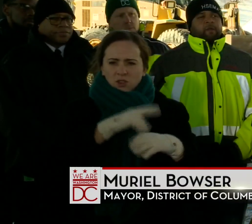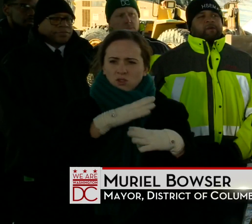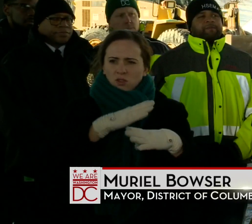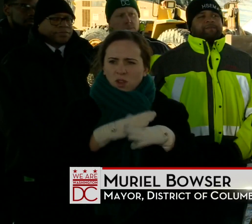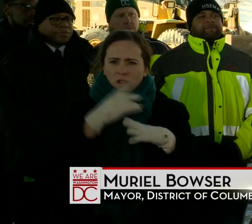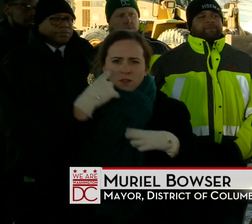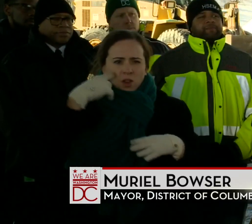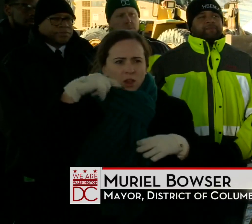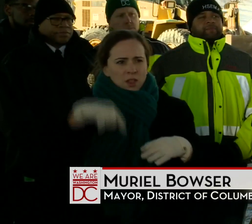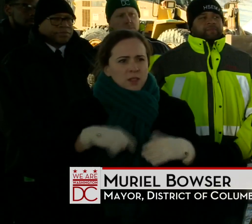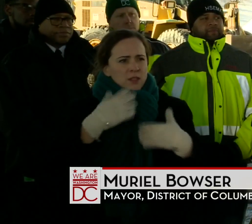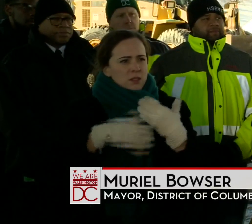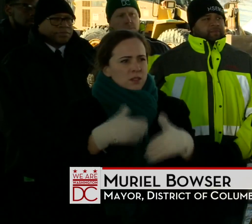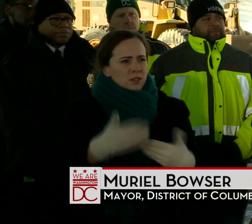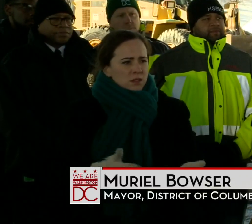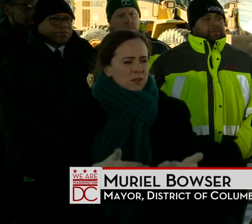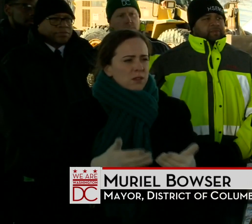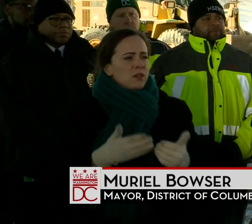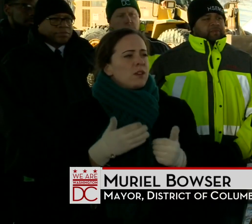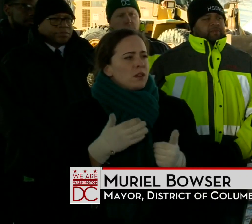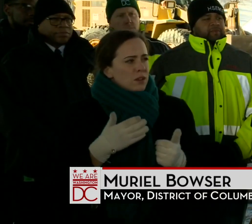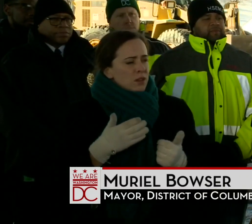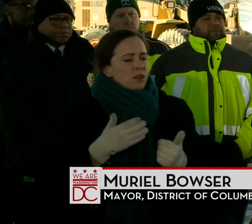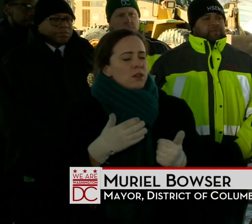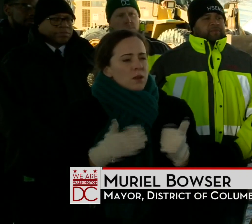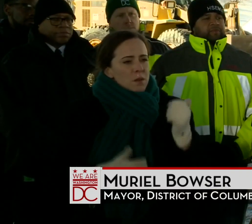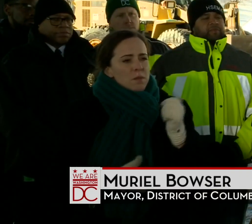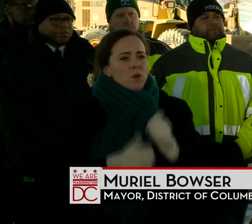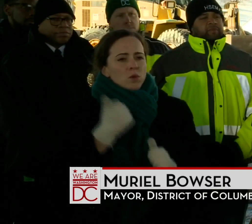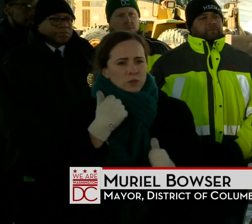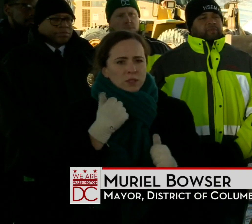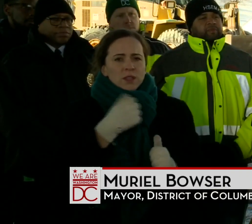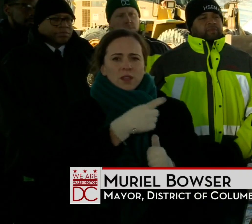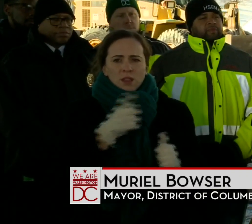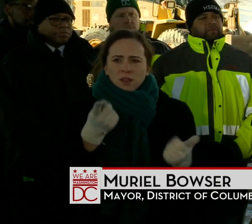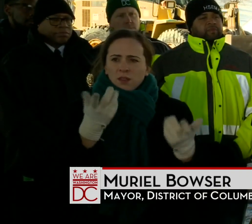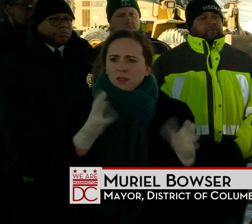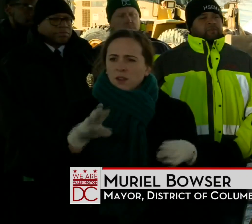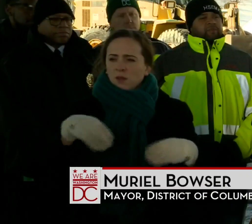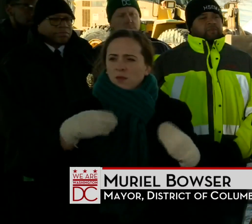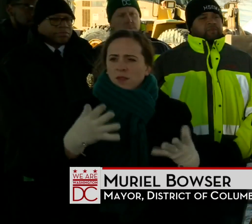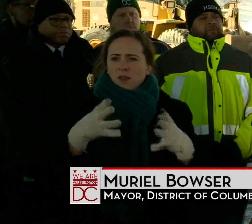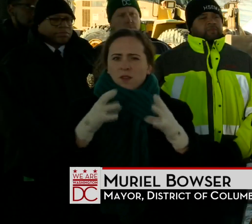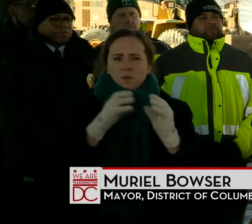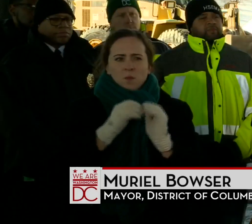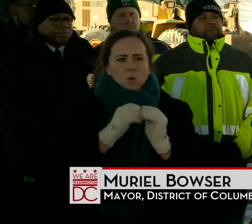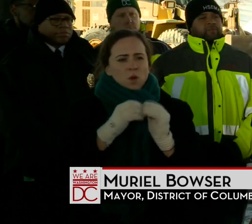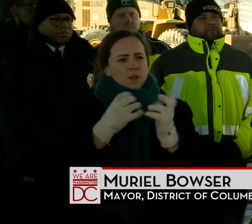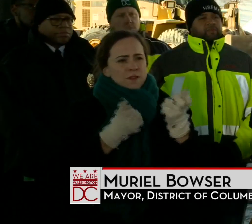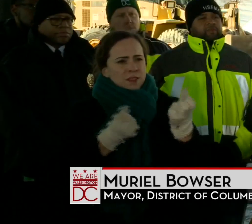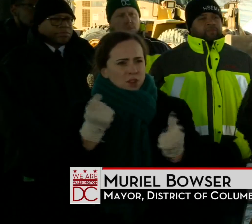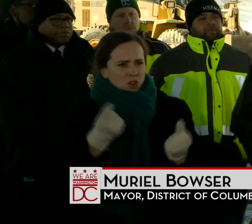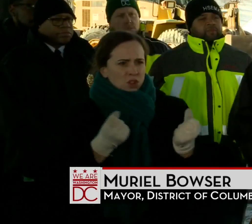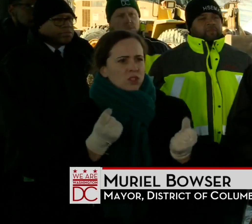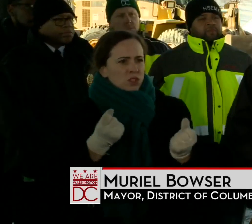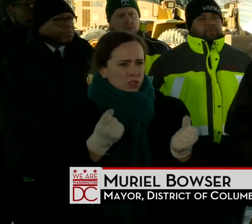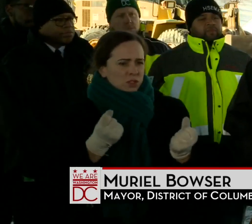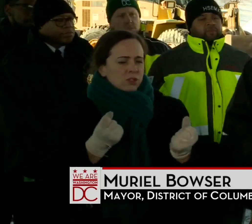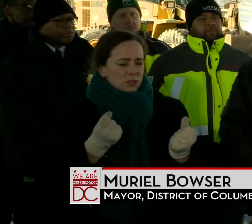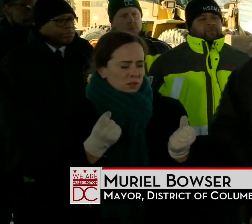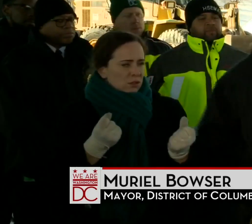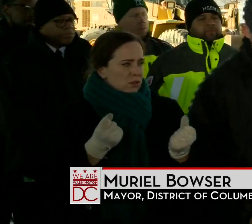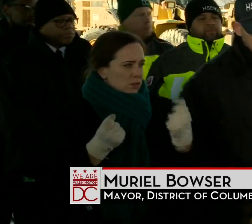in this operation? And largely, they have provided us with additional vehicles. And Chris, if you want to